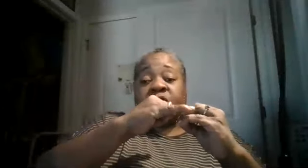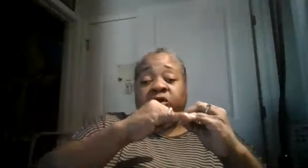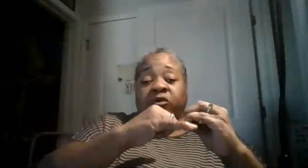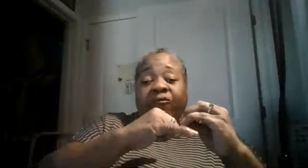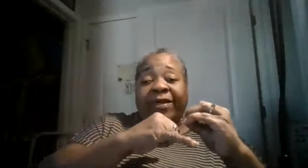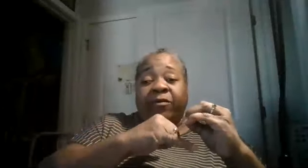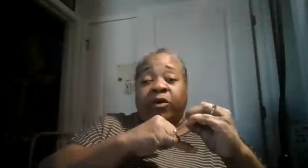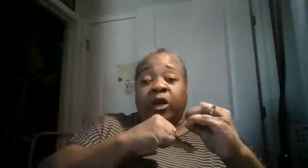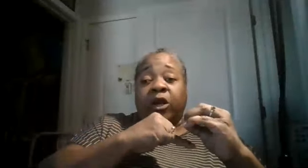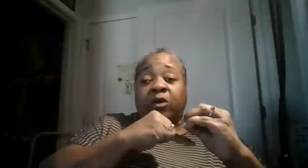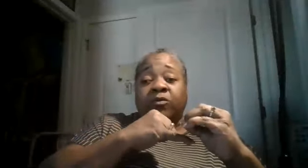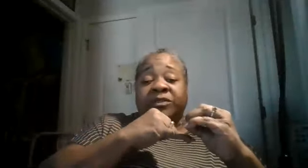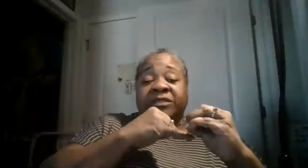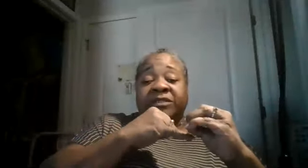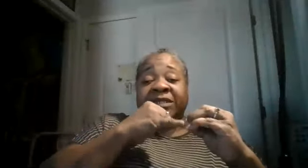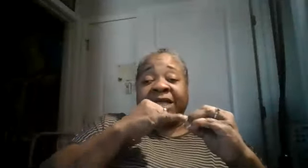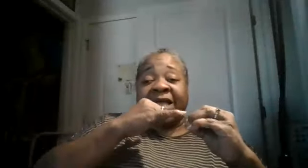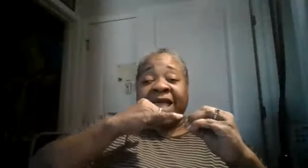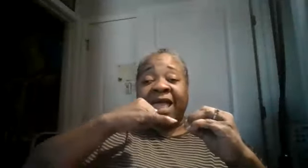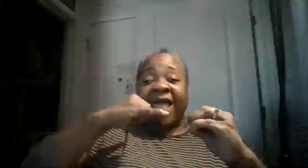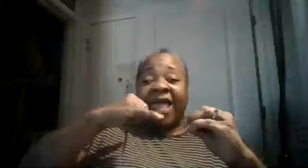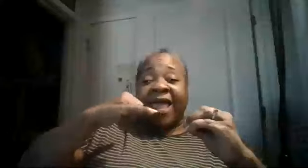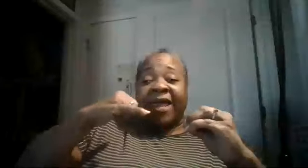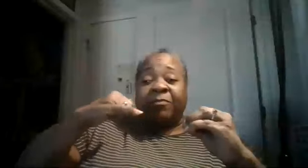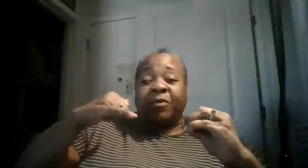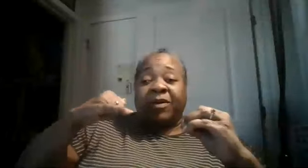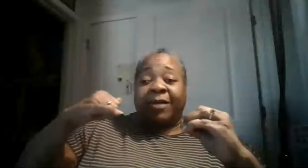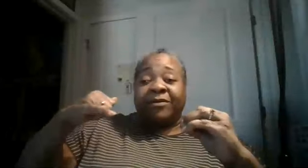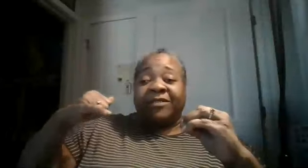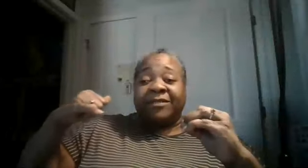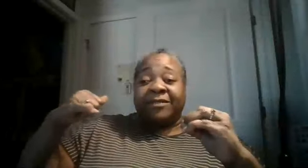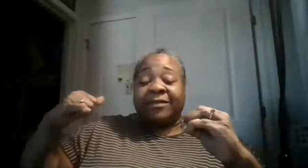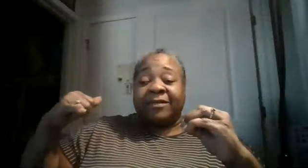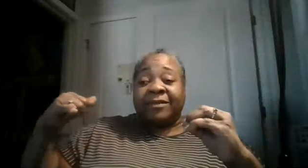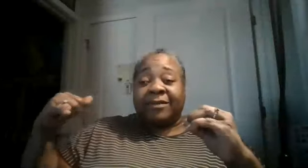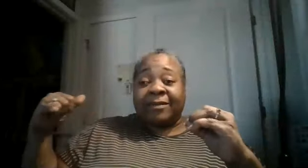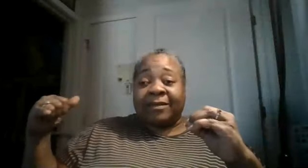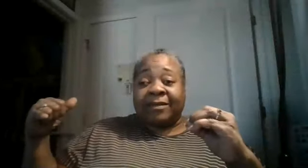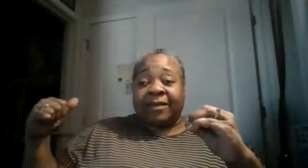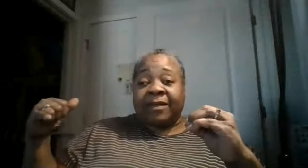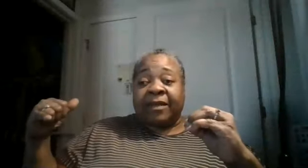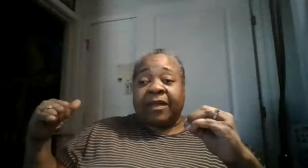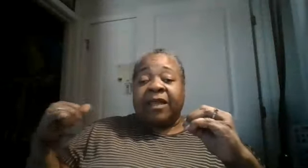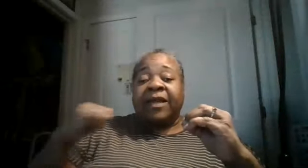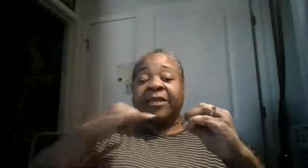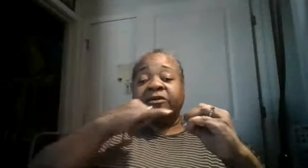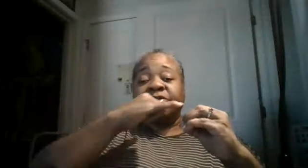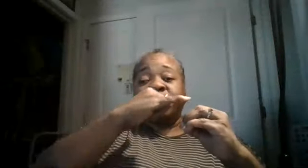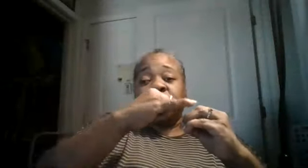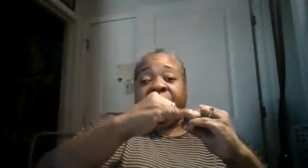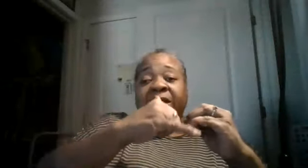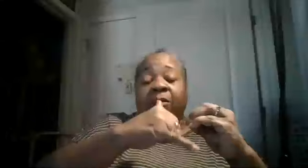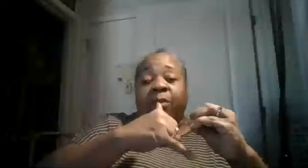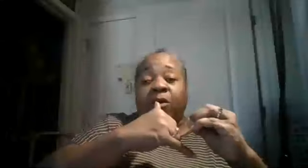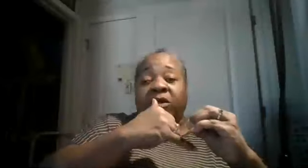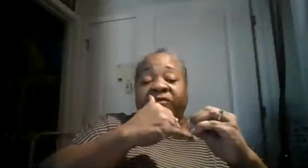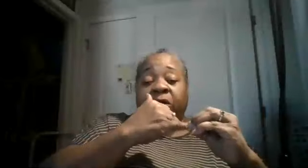circle around close, and pull out. Oh, darn. Like you're circling a ball of